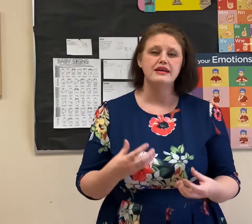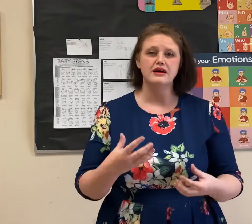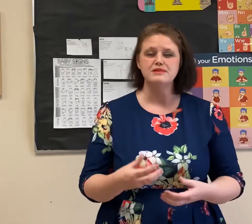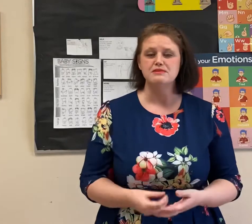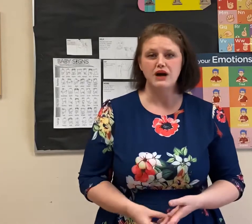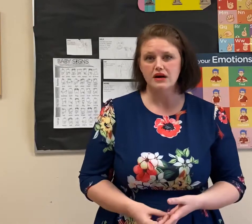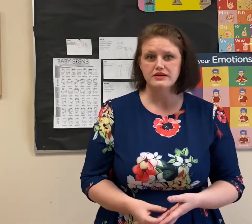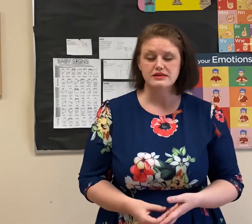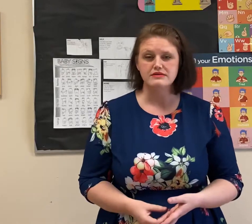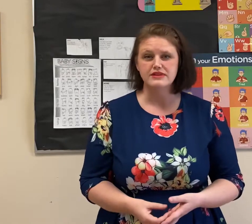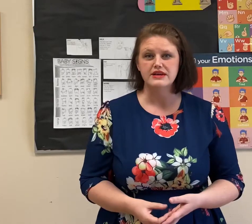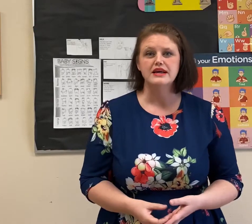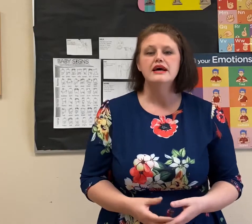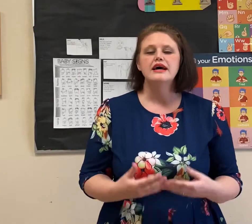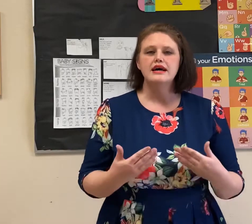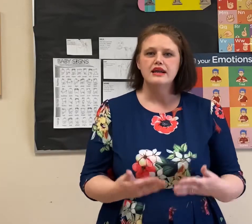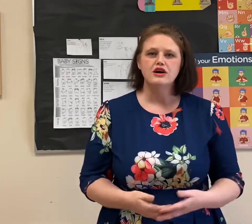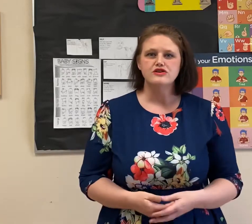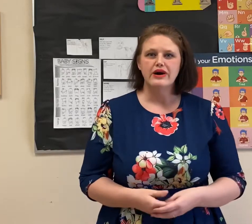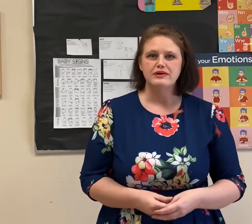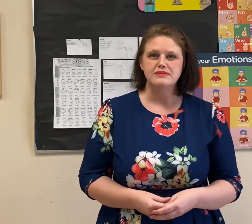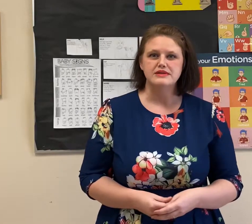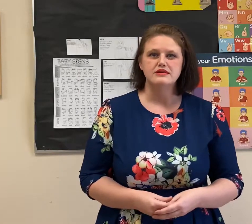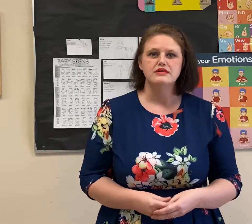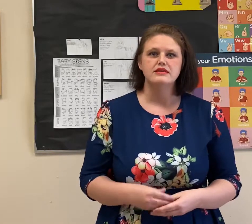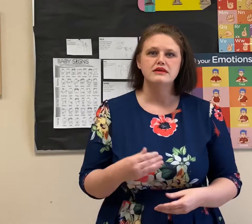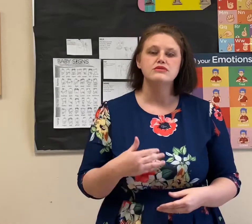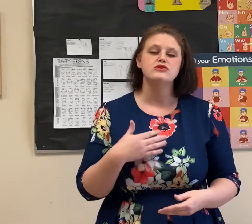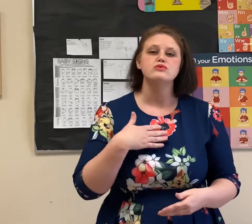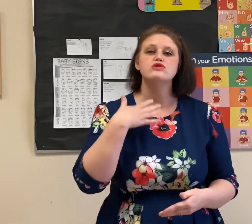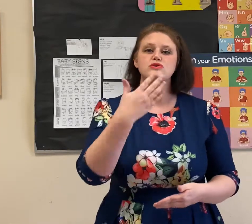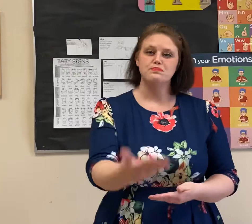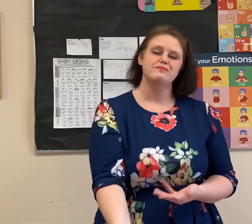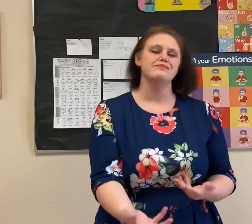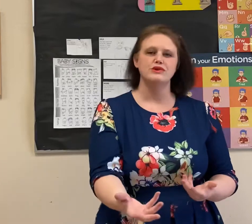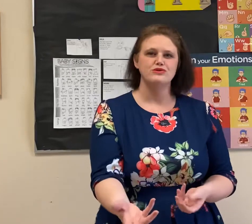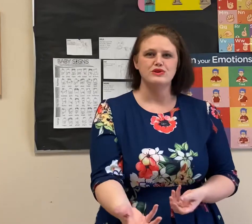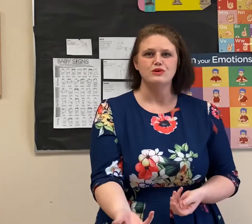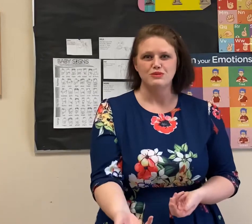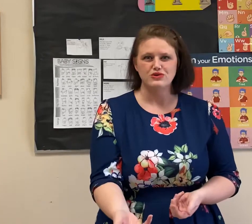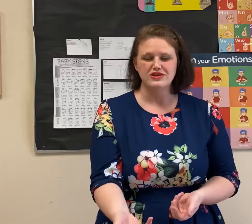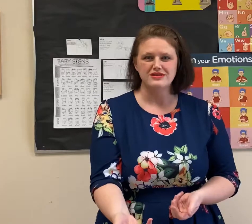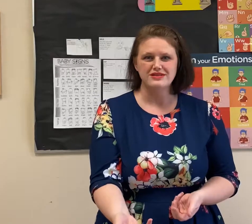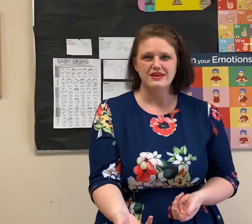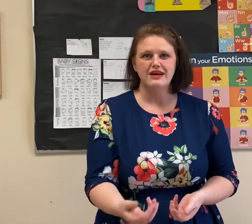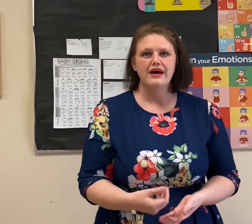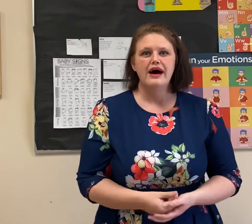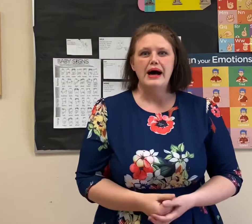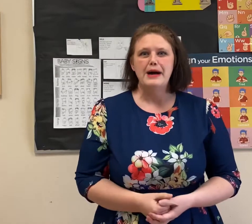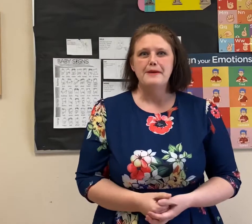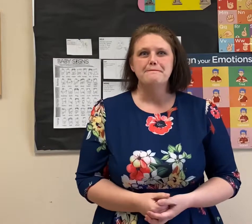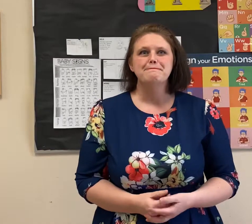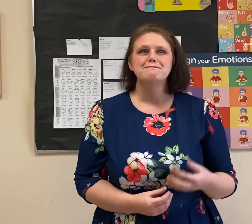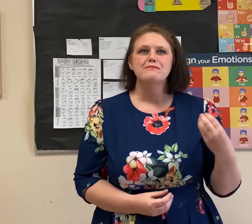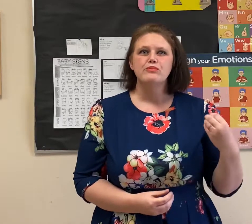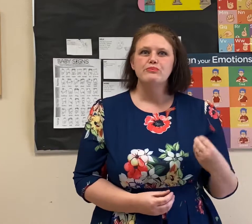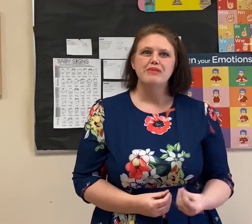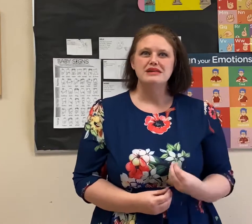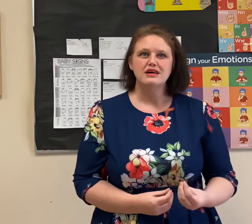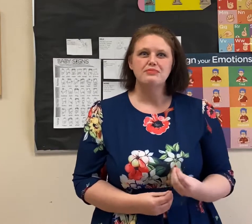them cognitively, and it also helps them to use their emotions. My top 3 have